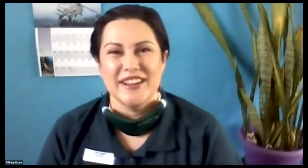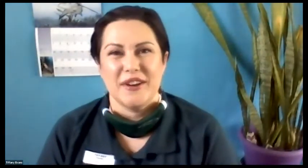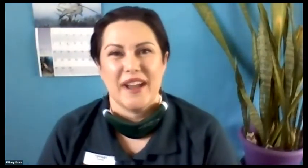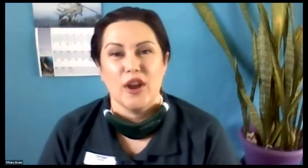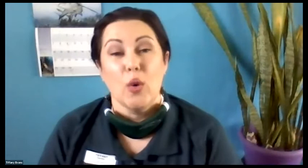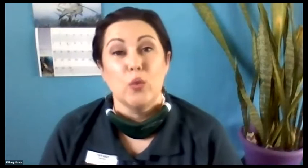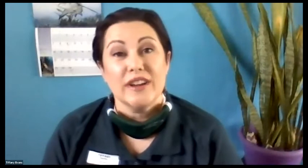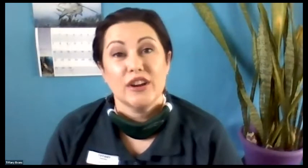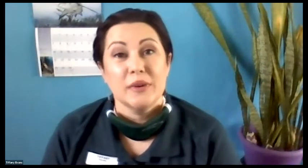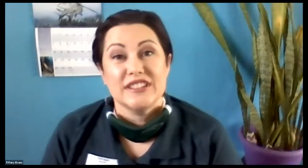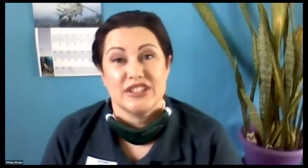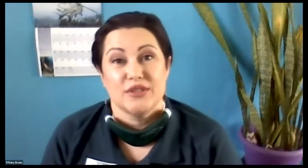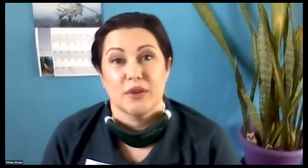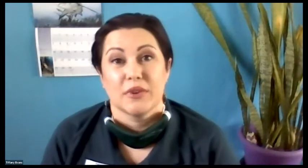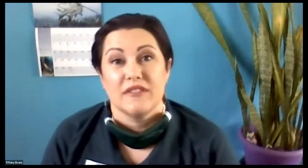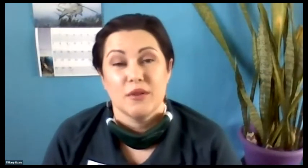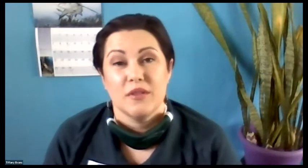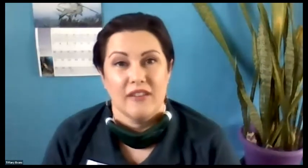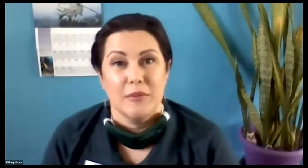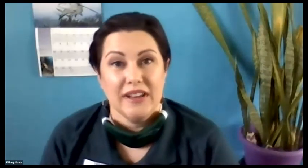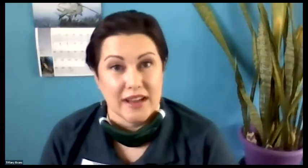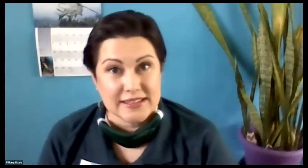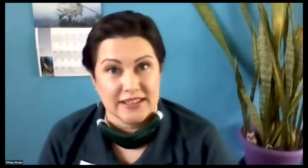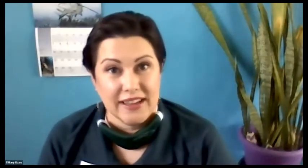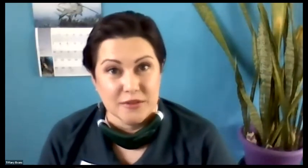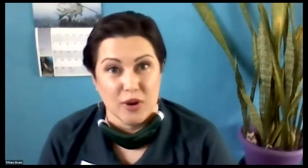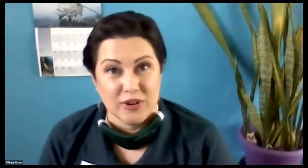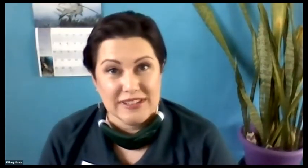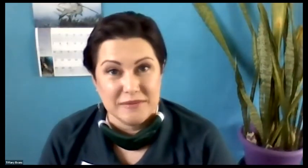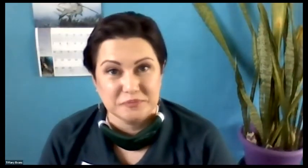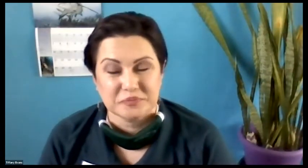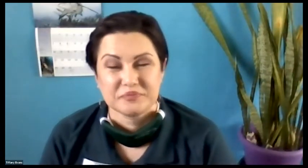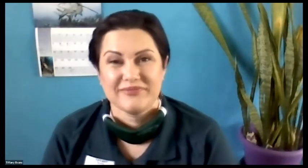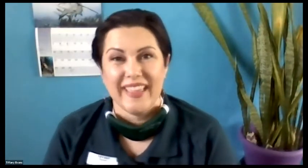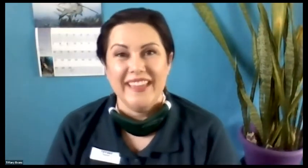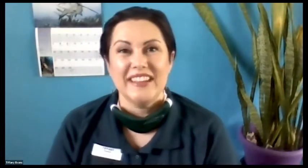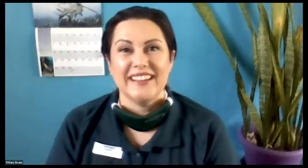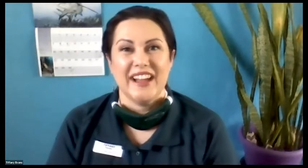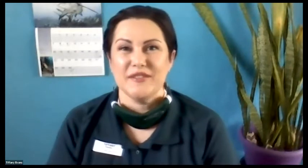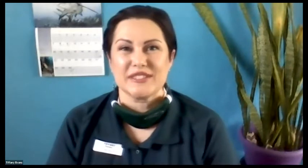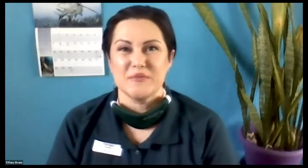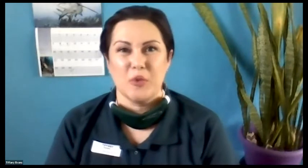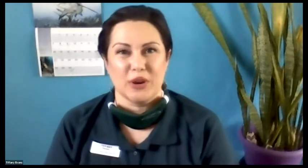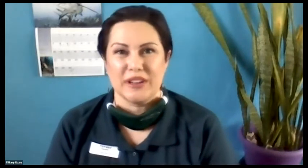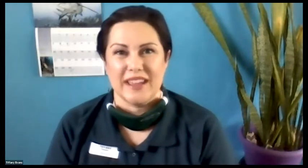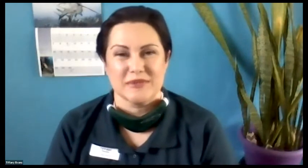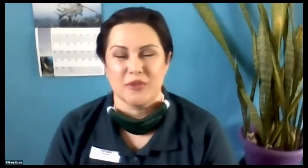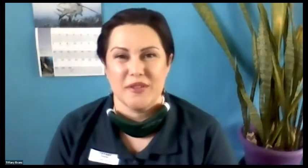Okay, we are going to review the alphabet next, again, one more time. And then I have some word games for you that we're going